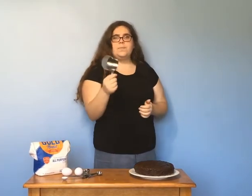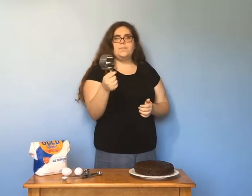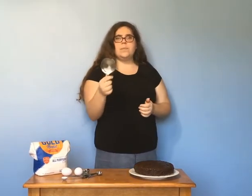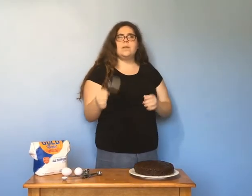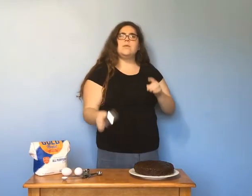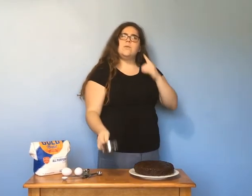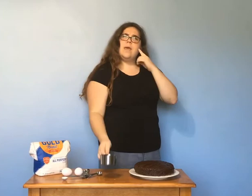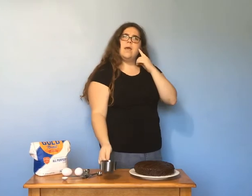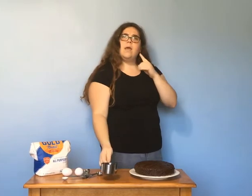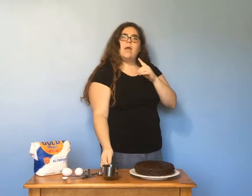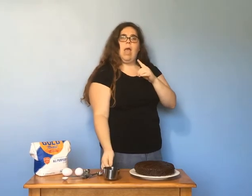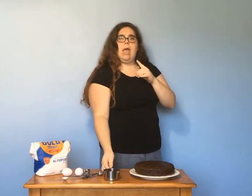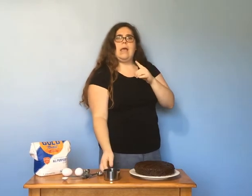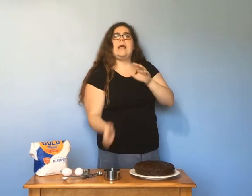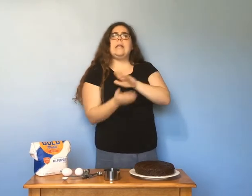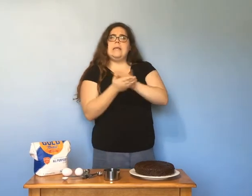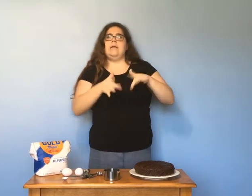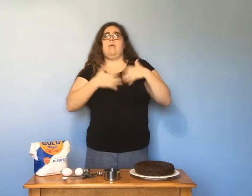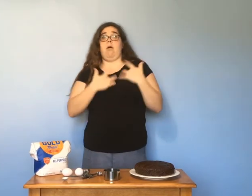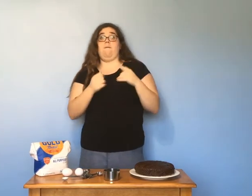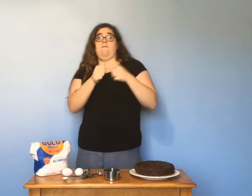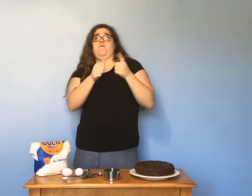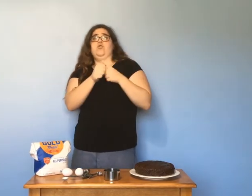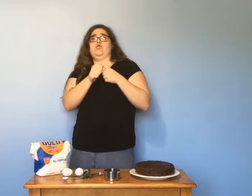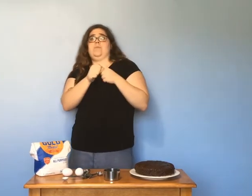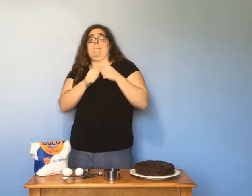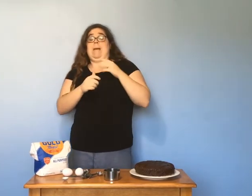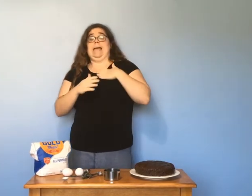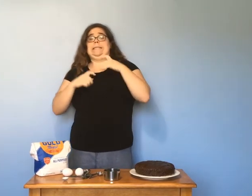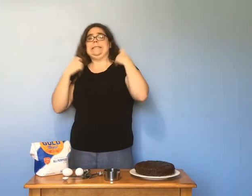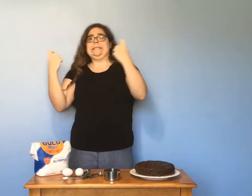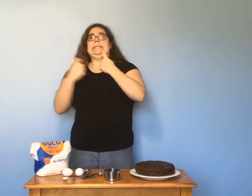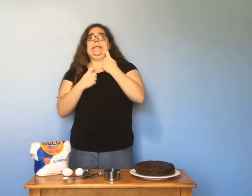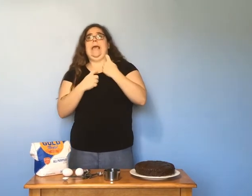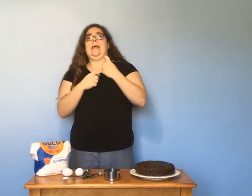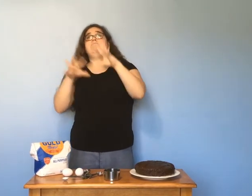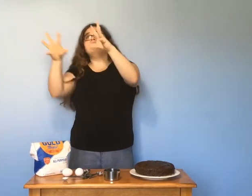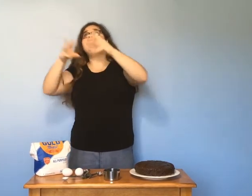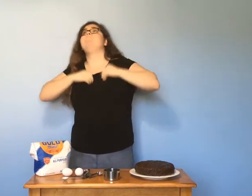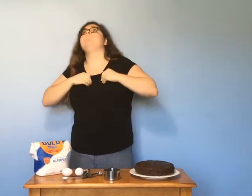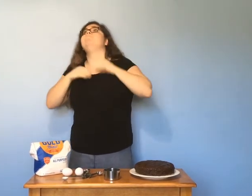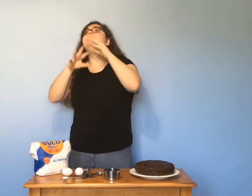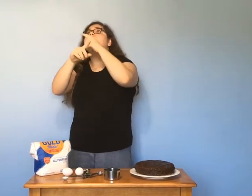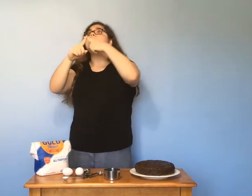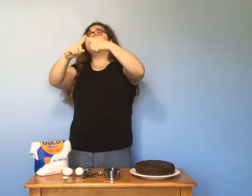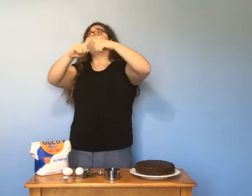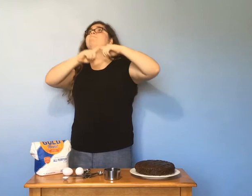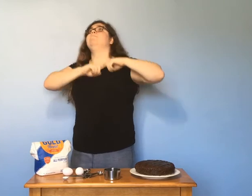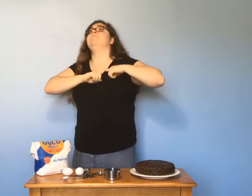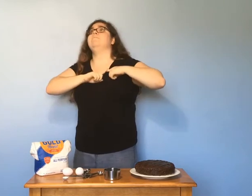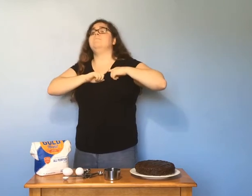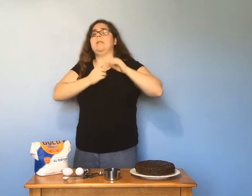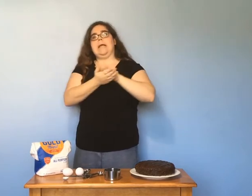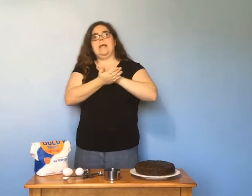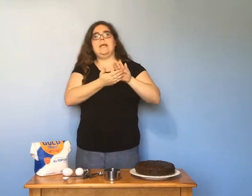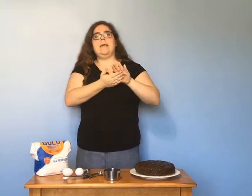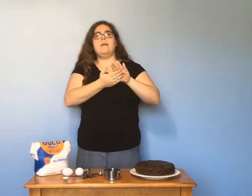clean. Just like when we're making a cake, our utensils need to be clean. So we first have to be saved and accept Him into our